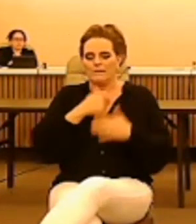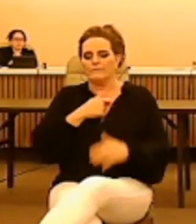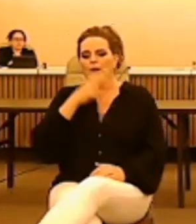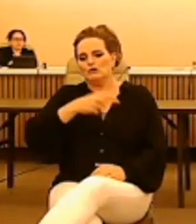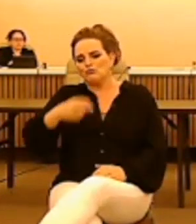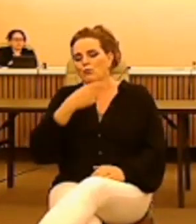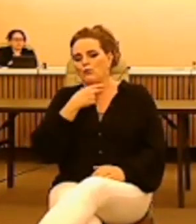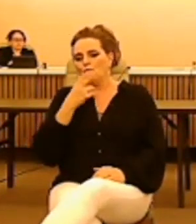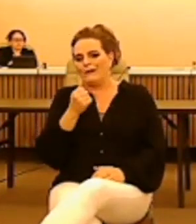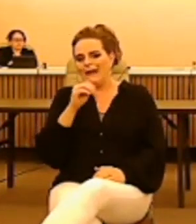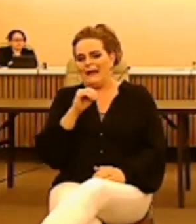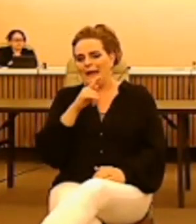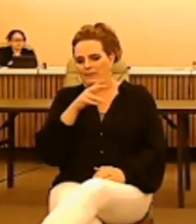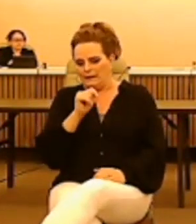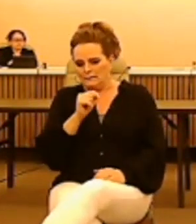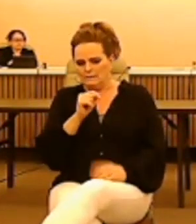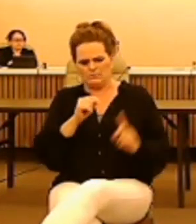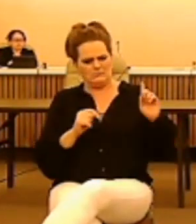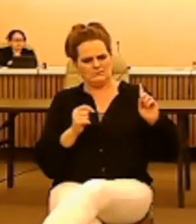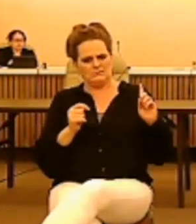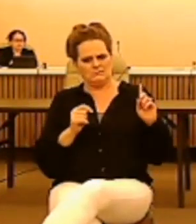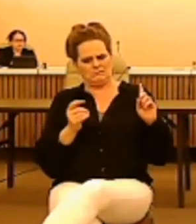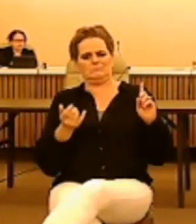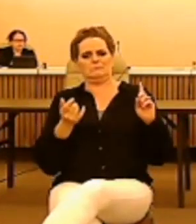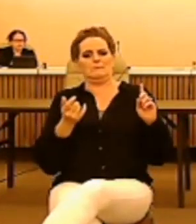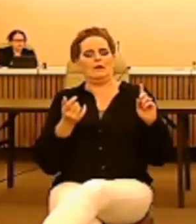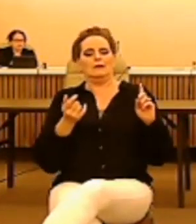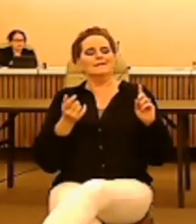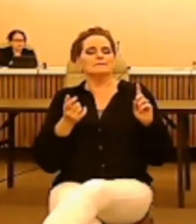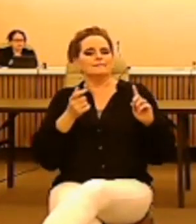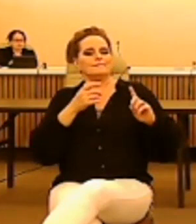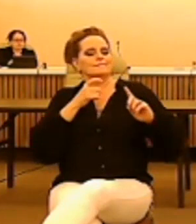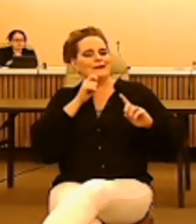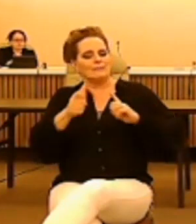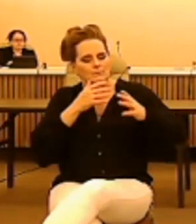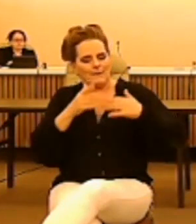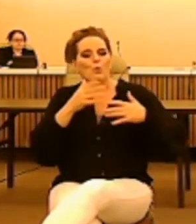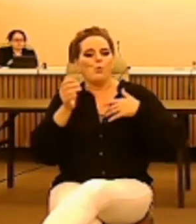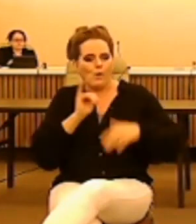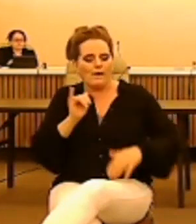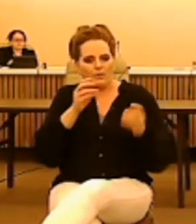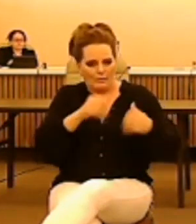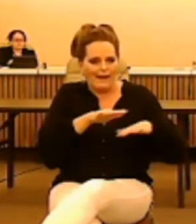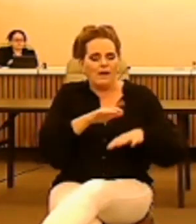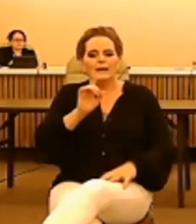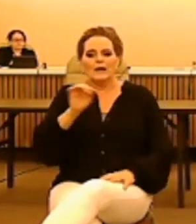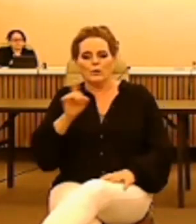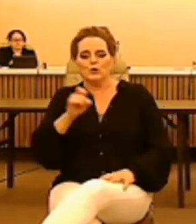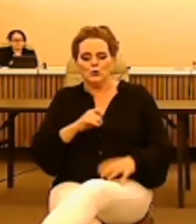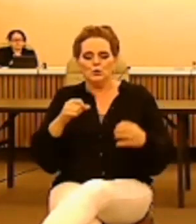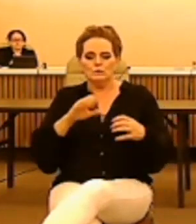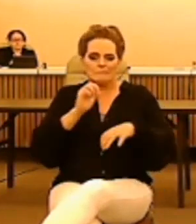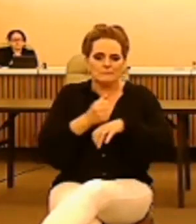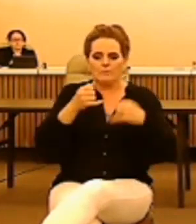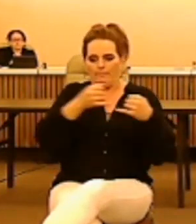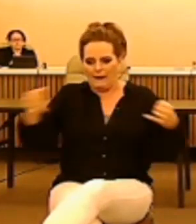Where? off the bounds. What, again, it's not what, it doesn't matter where the parcel sits. It's wherever you guys draw the boundaries. It's